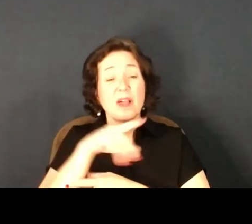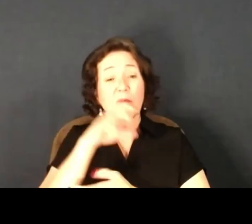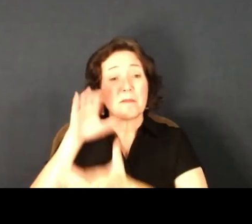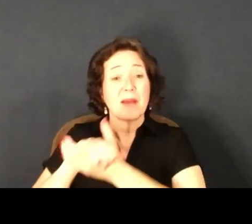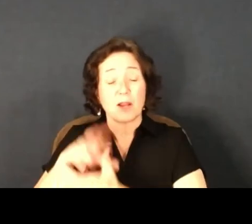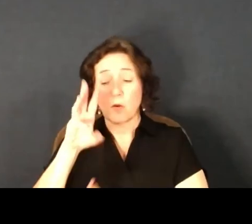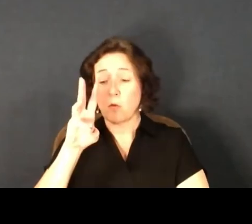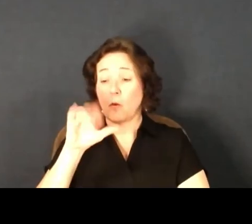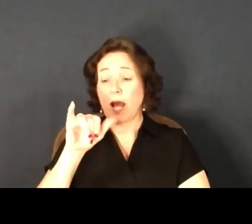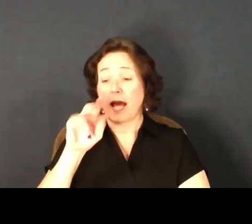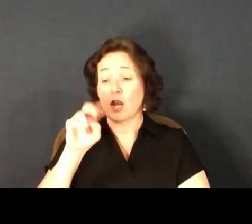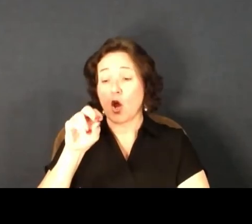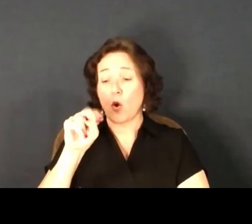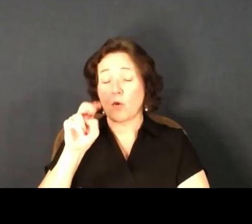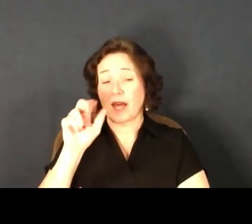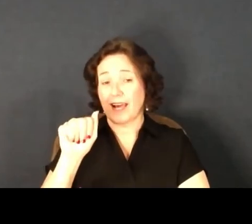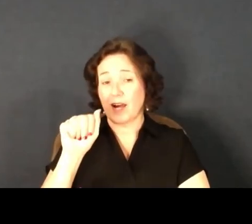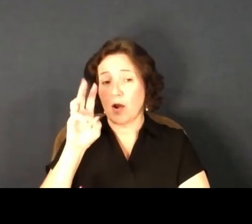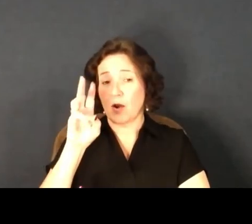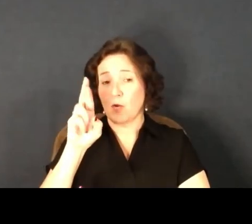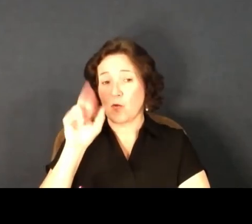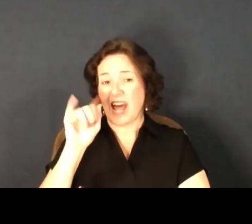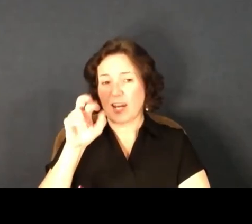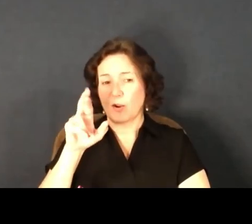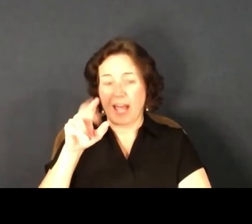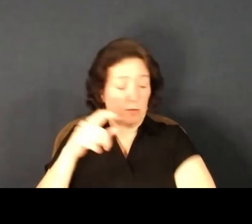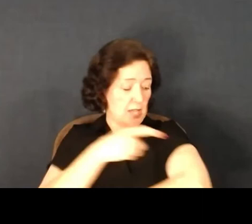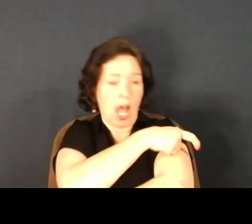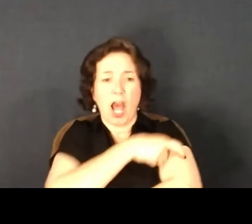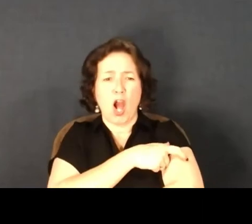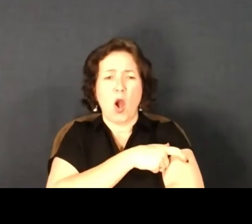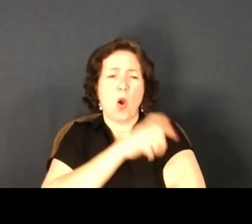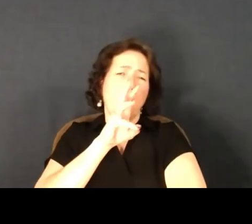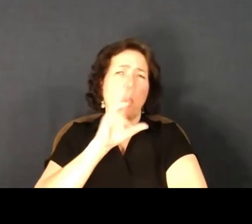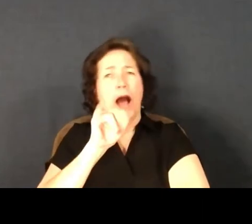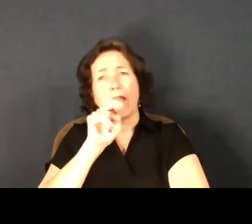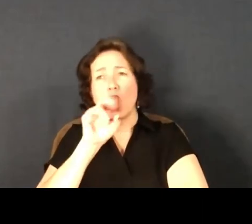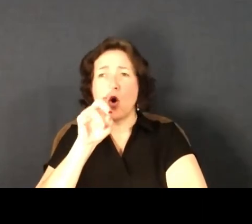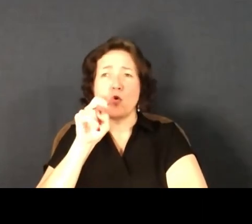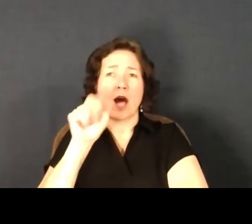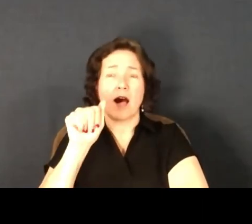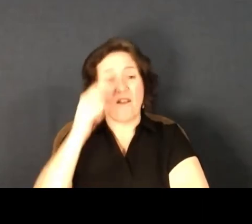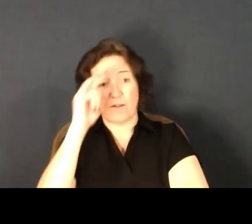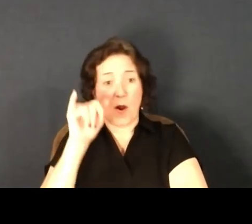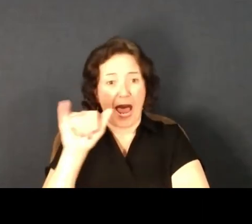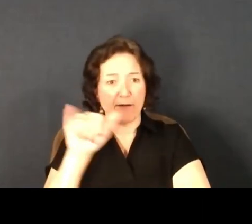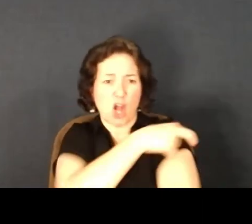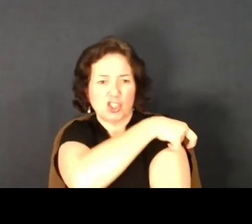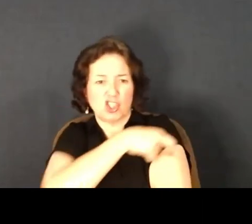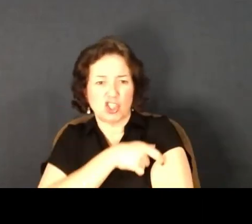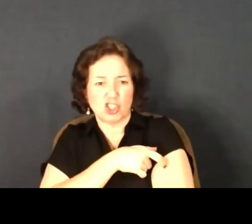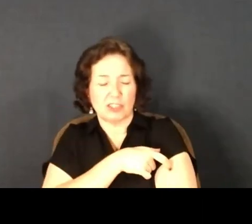Winona Ryder, he had Winona Forever tattooed onto his arm. How dumb is